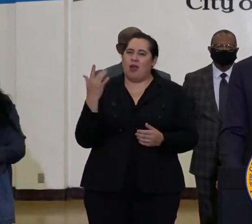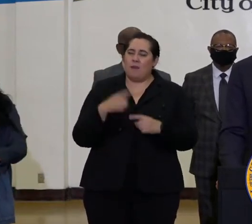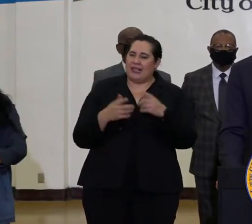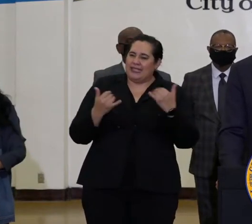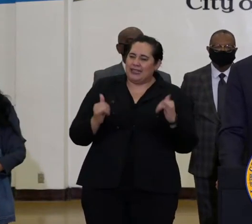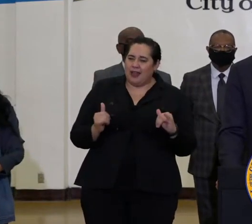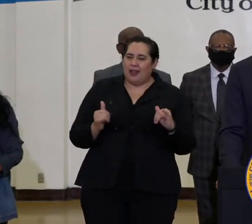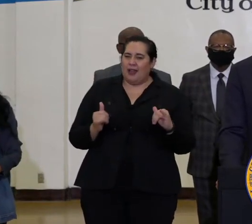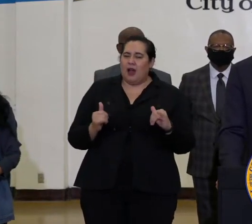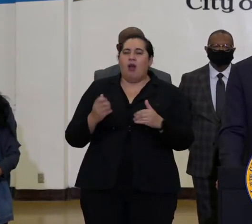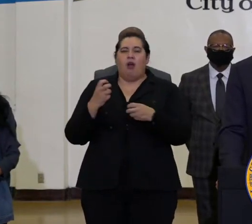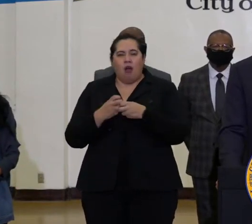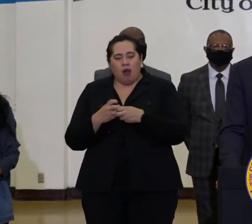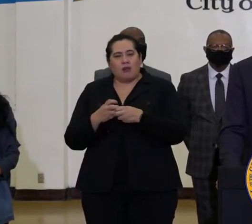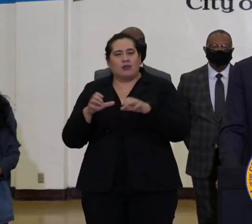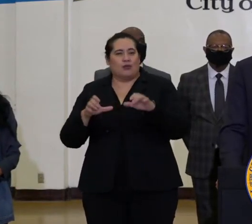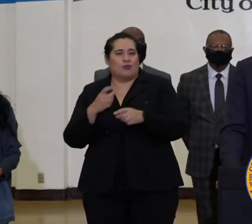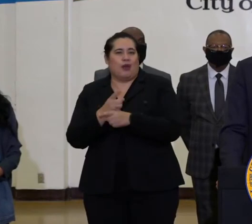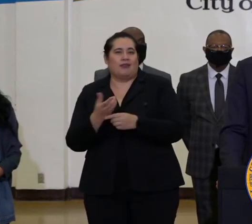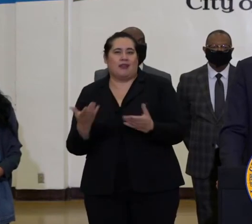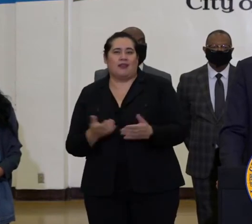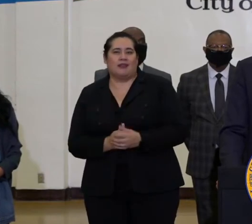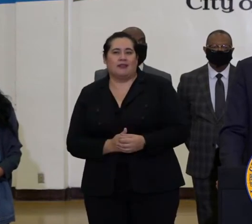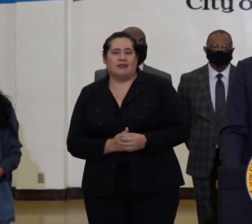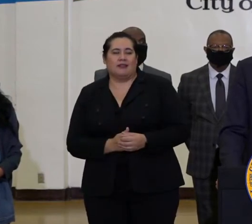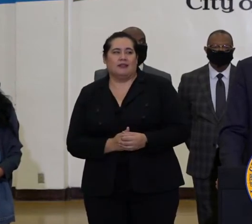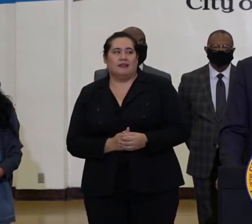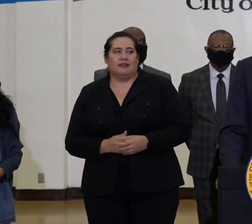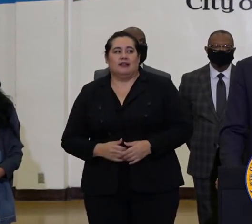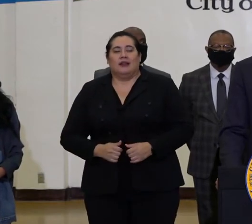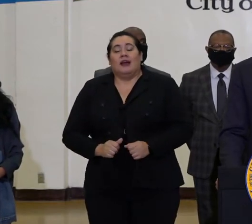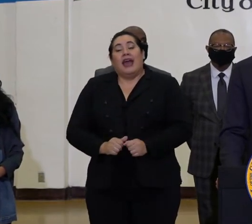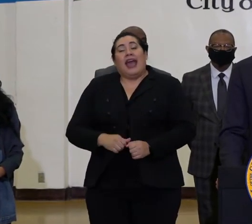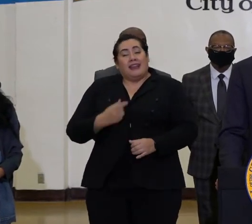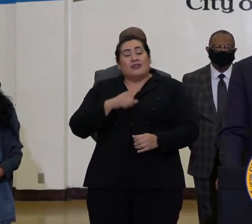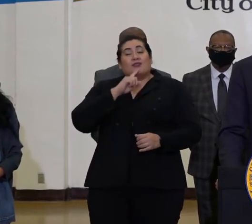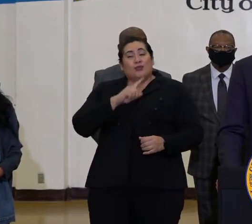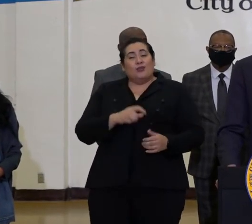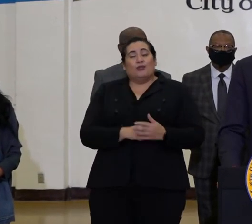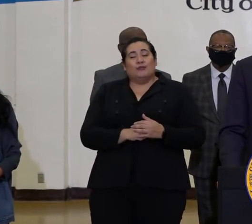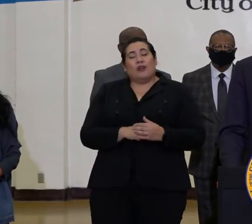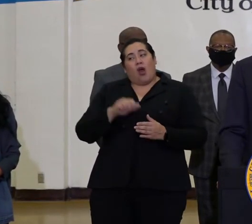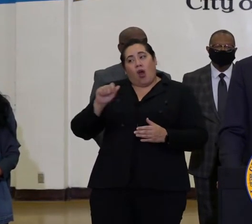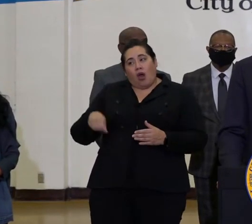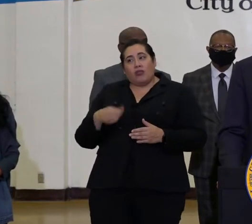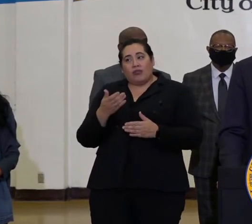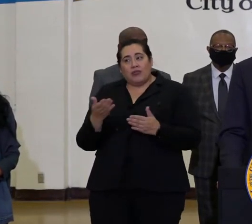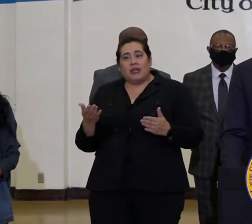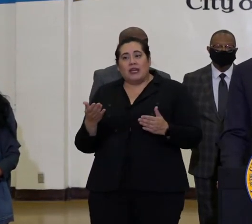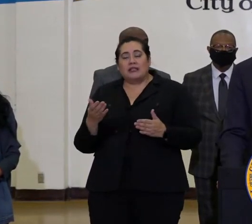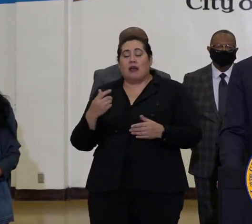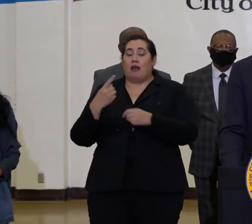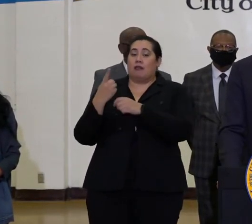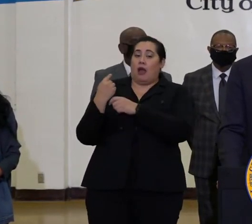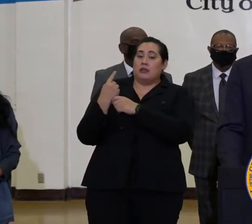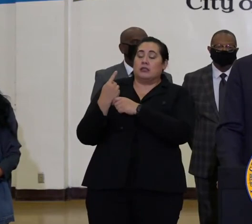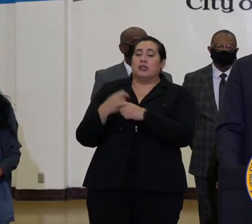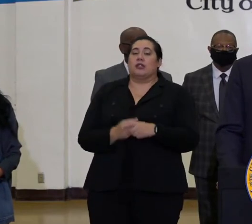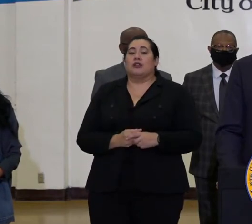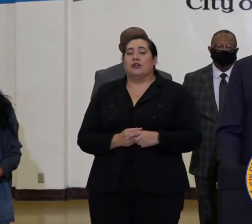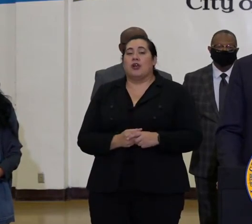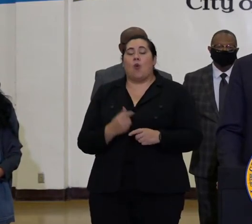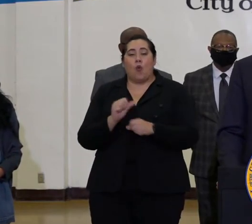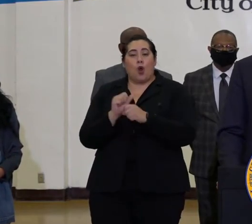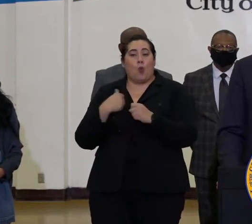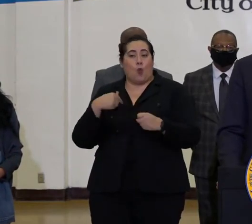yet it remains still hard to do the right thing. And it's true in other areas. Last year with the work